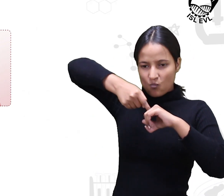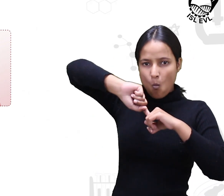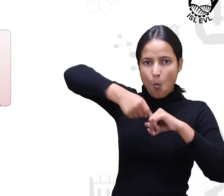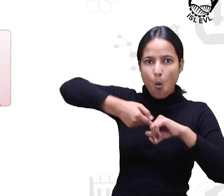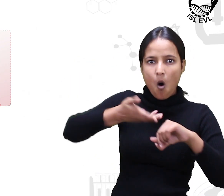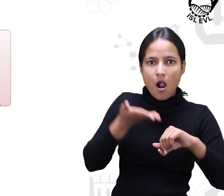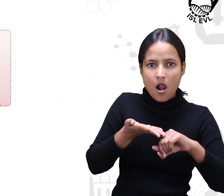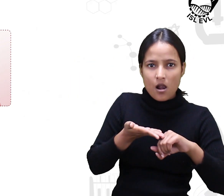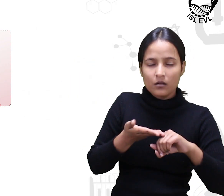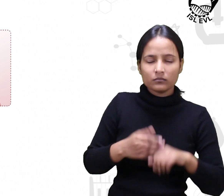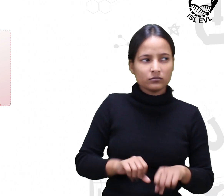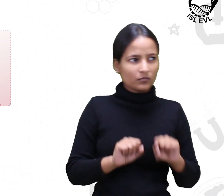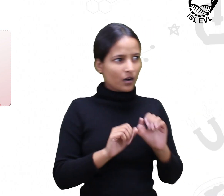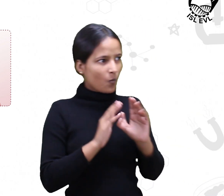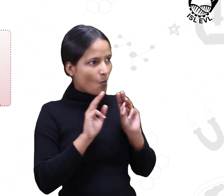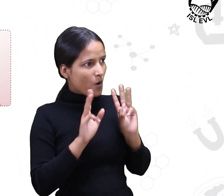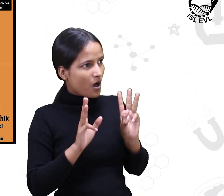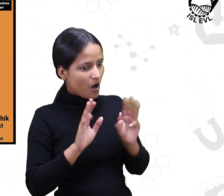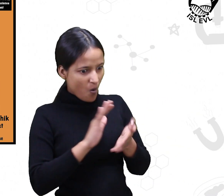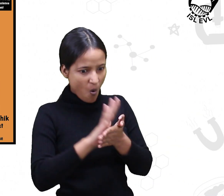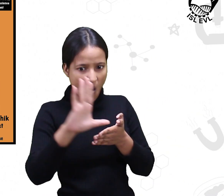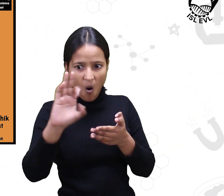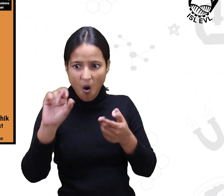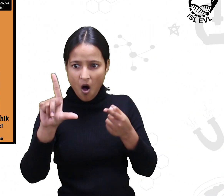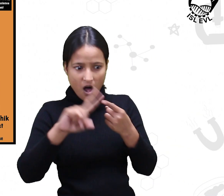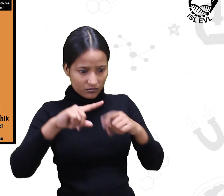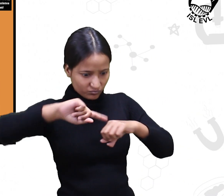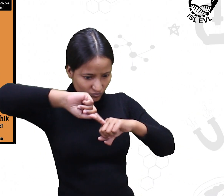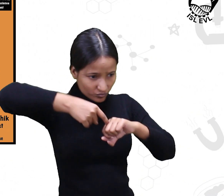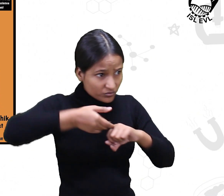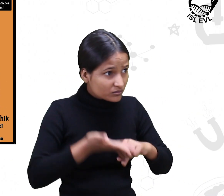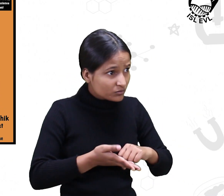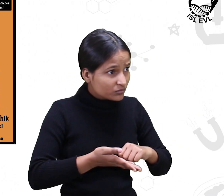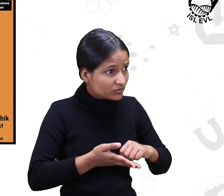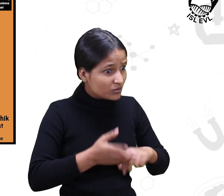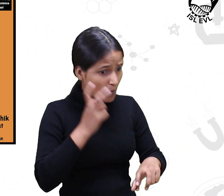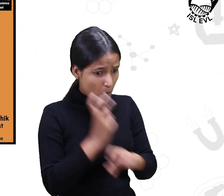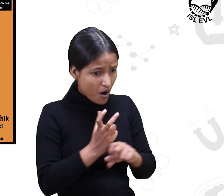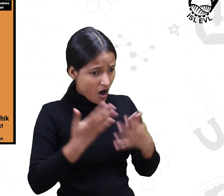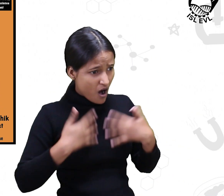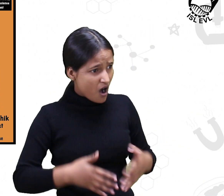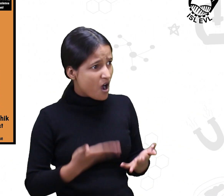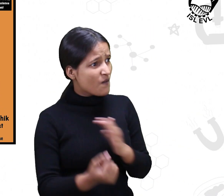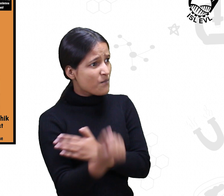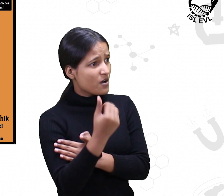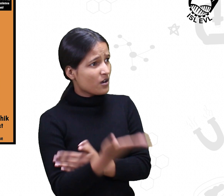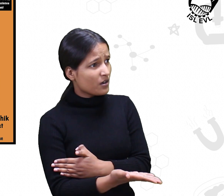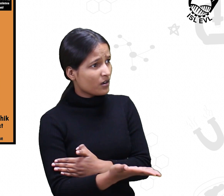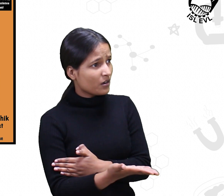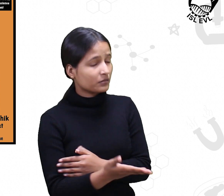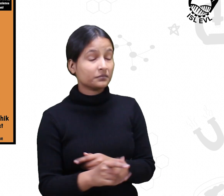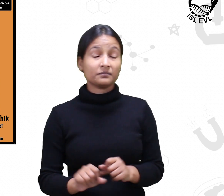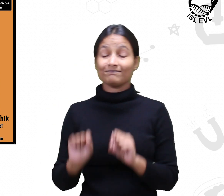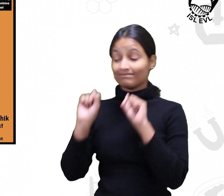enamel. Hole into the hardest substance? That's how powerful the acid that these microbes produce